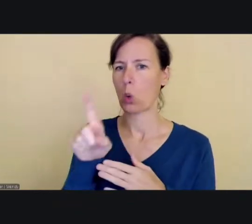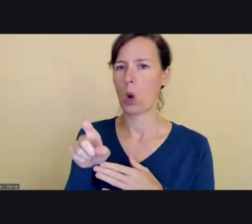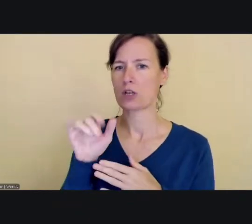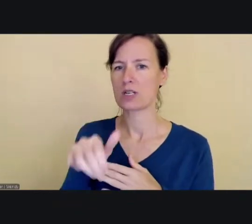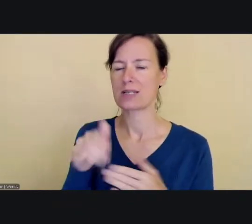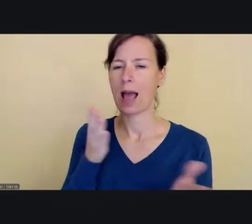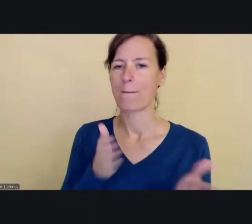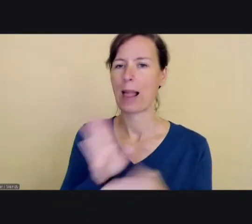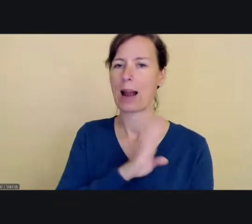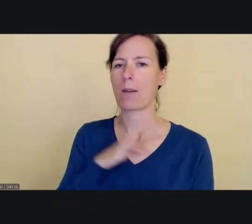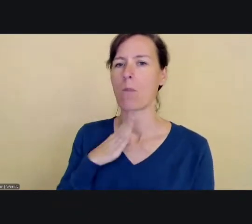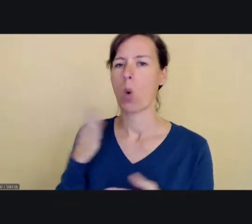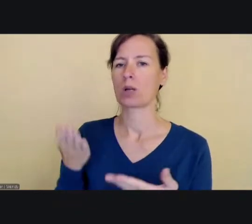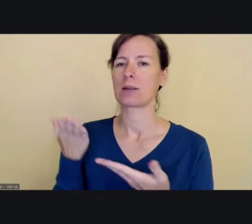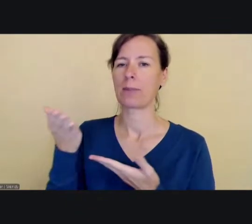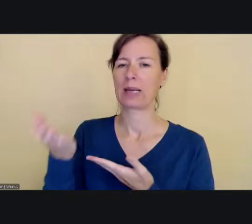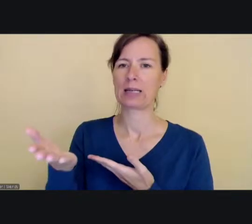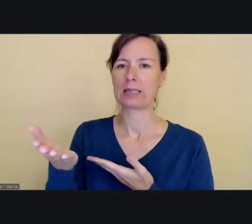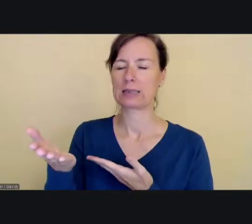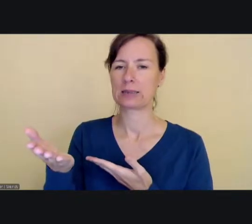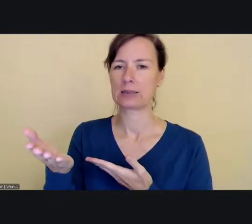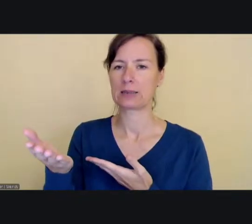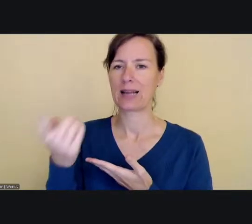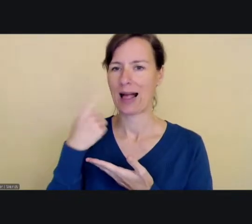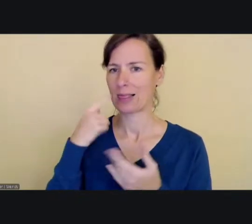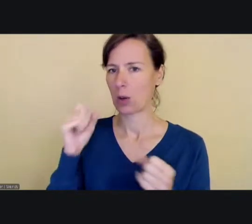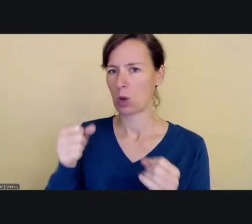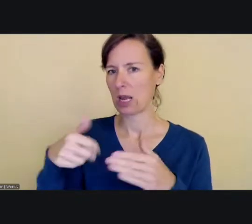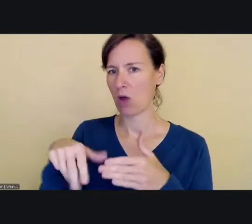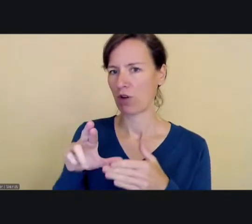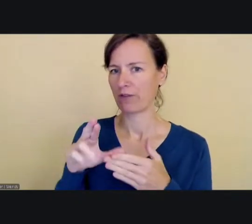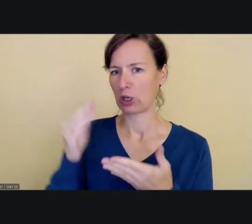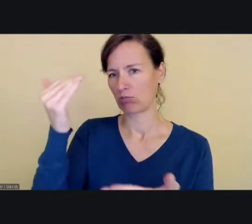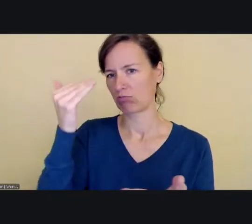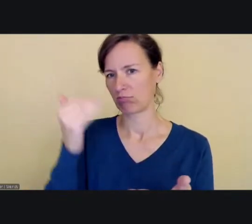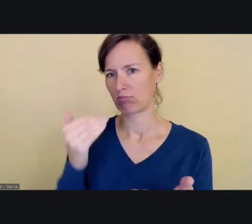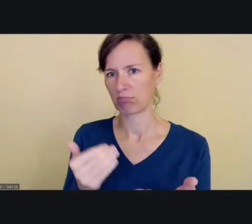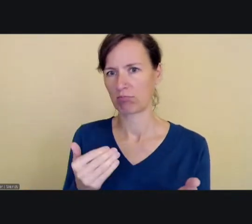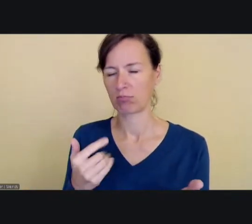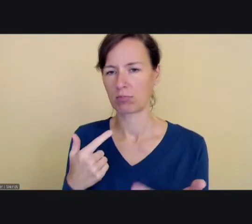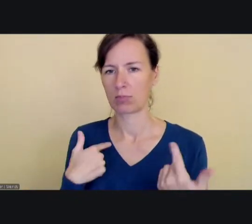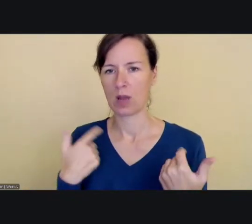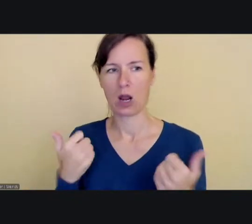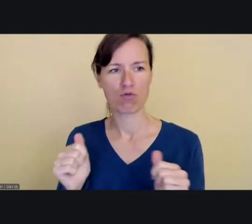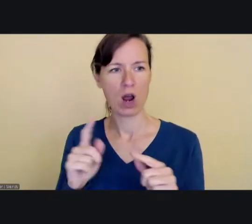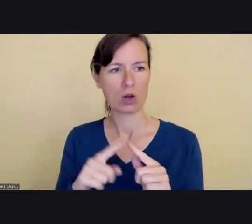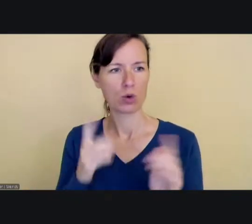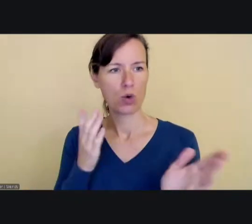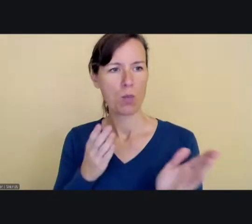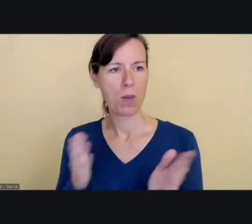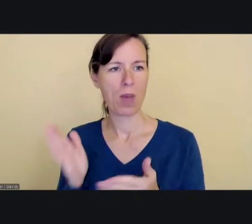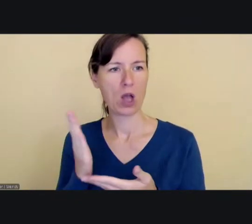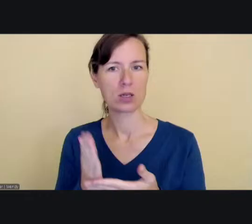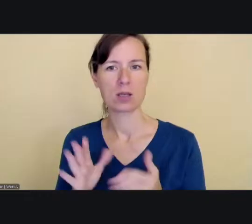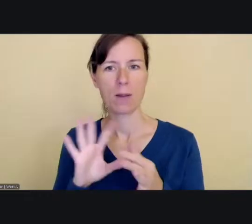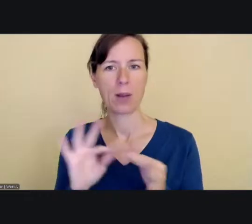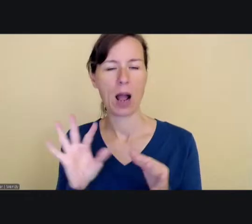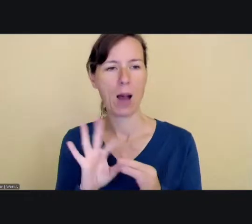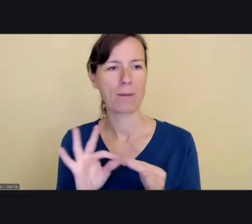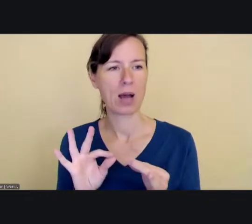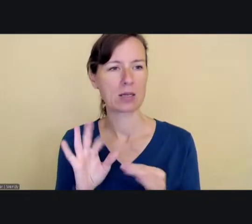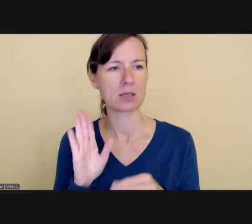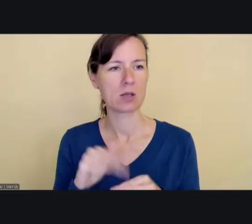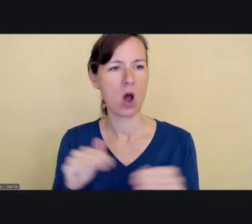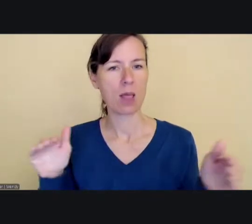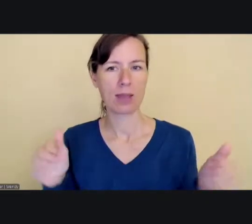submitted. I think we can go over it fairly quickly. I'll try to prepare some comments on the intro so